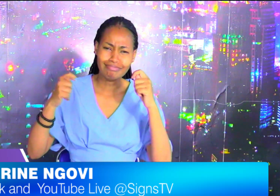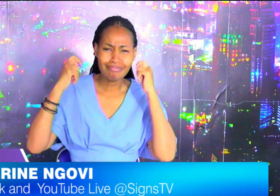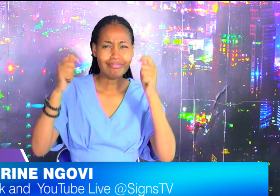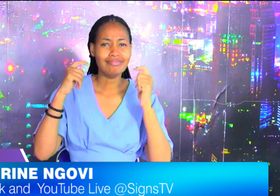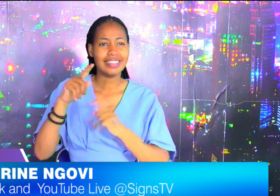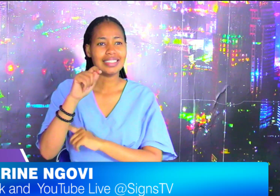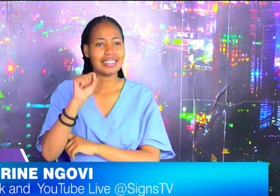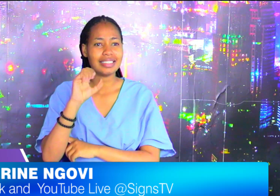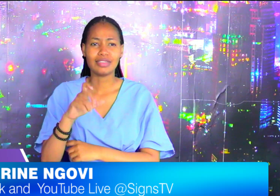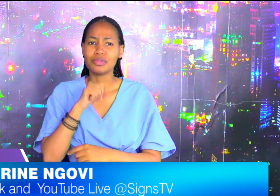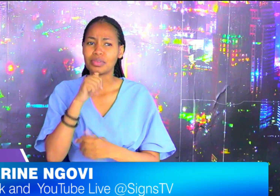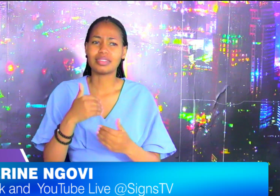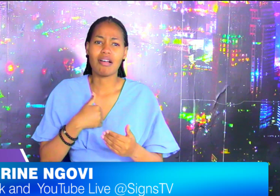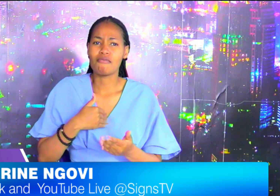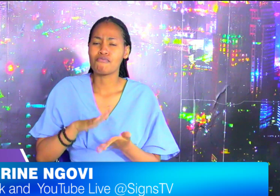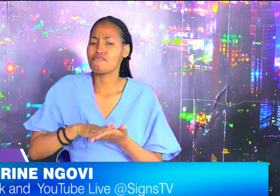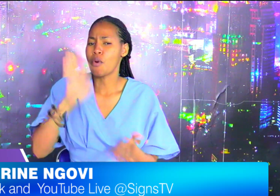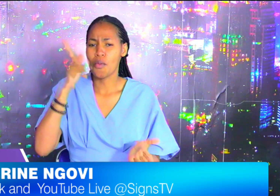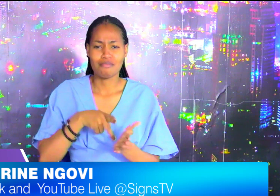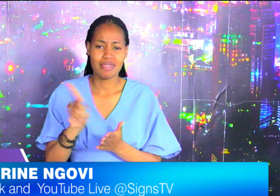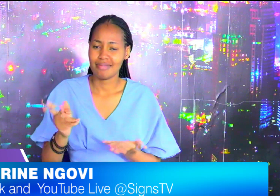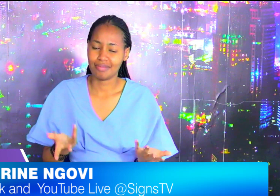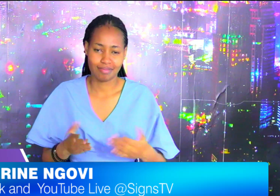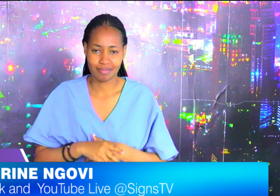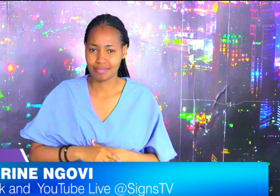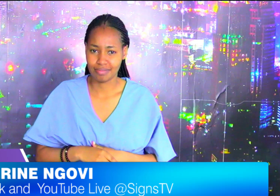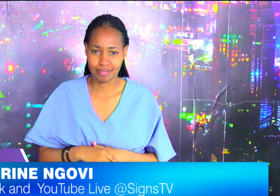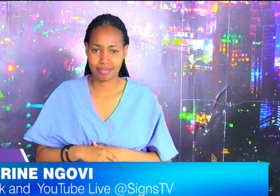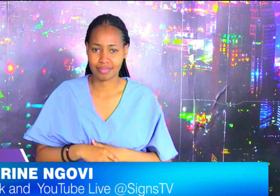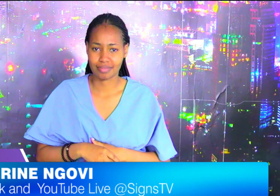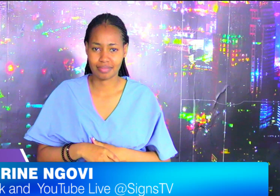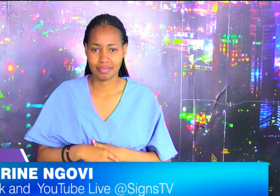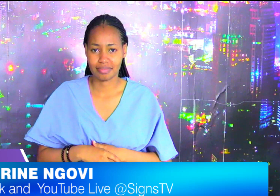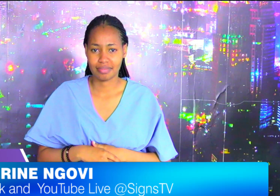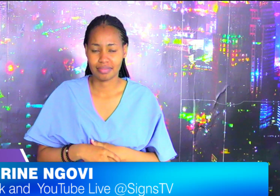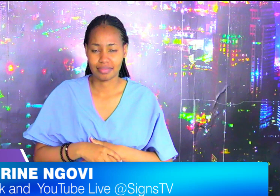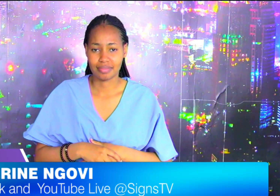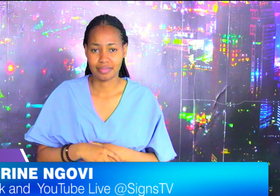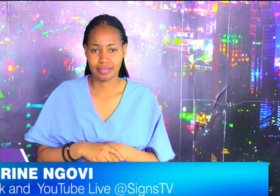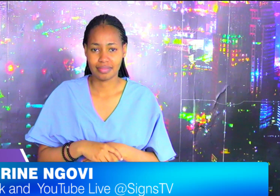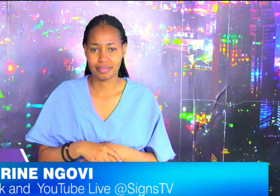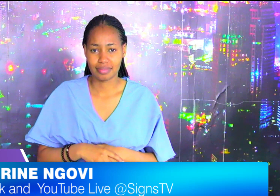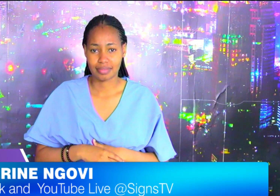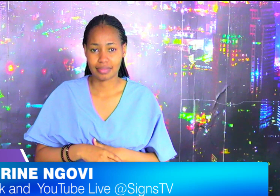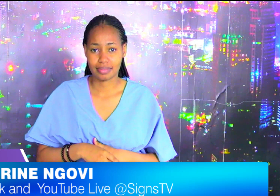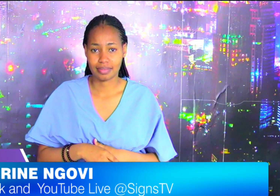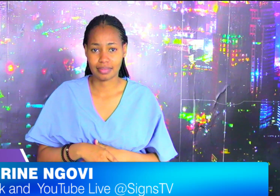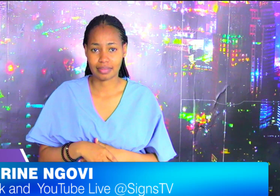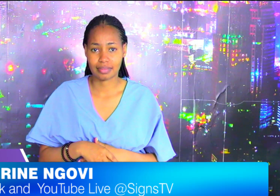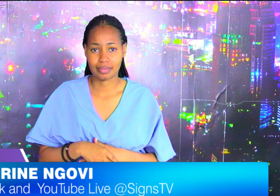convinced and have threatened to go on strike if the Teachers Service Commission does not increase the pay hike.